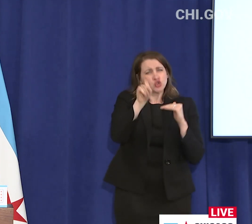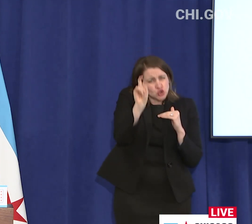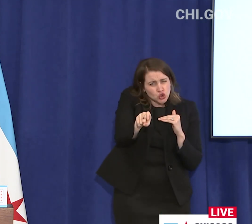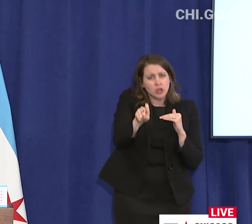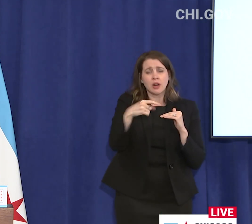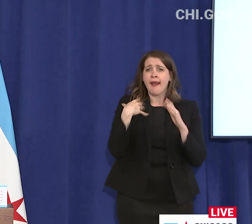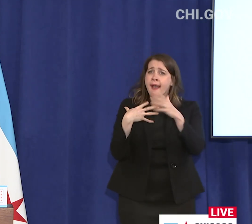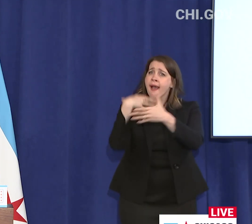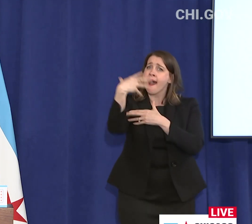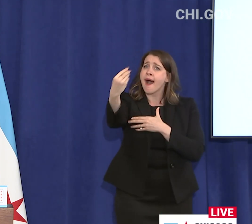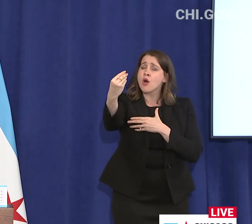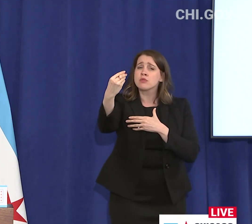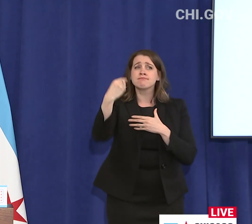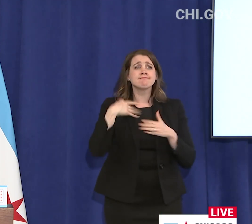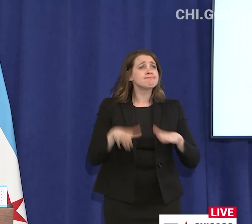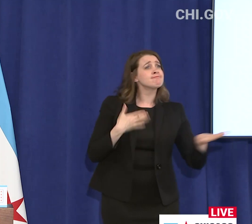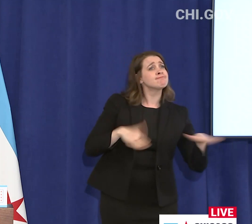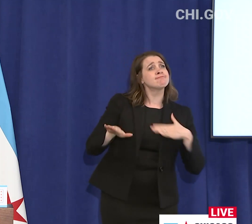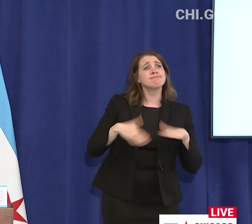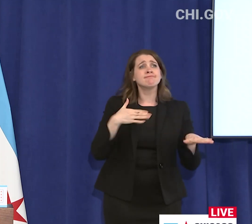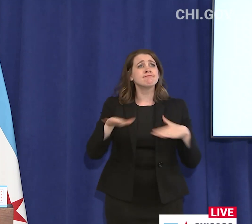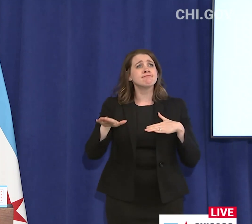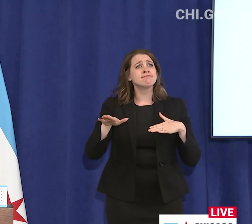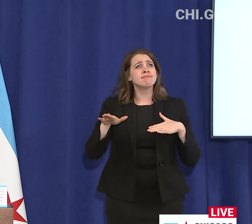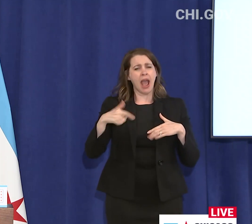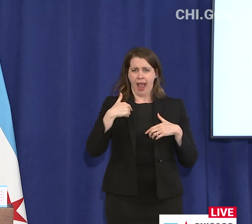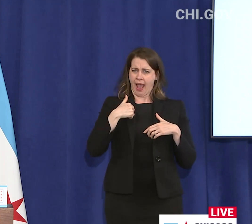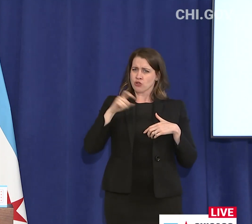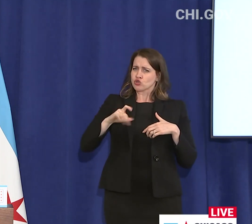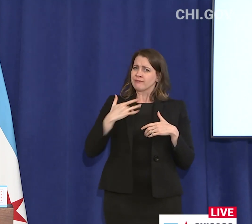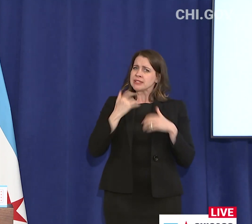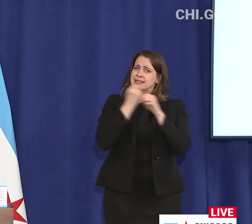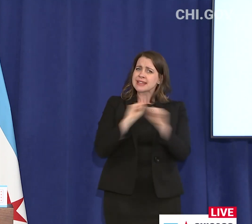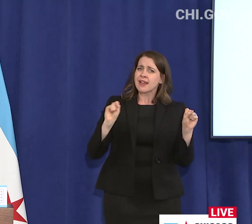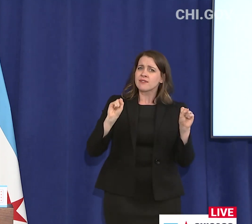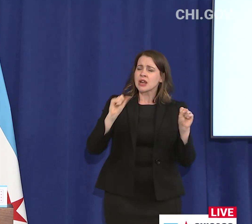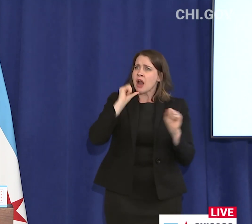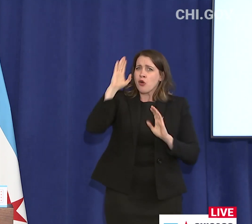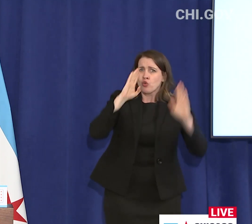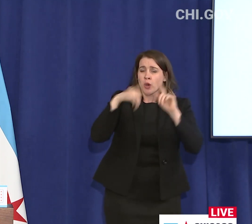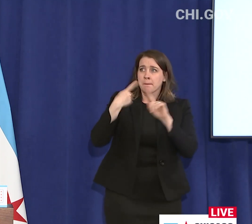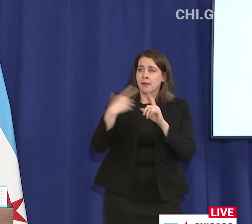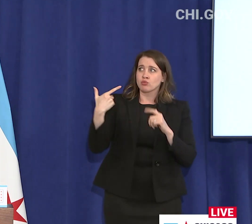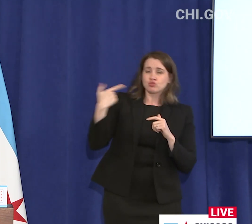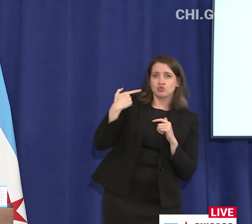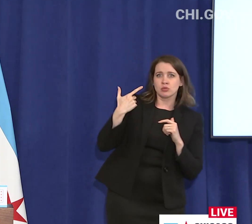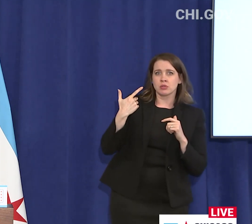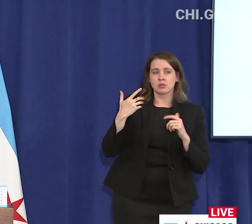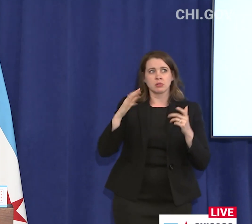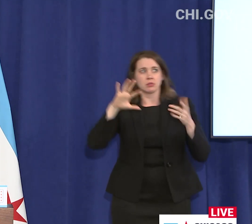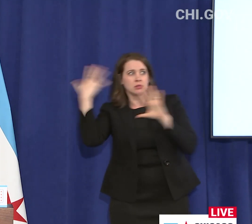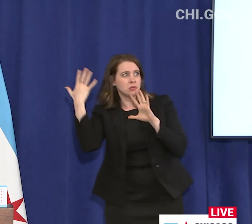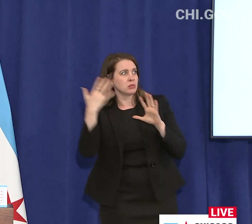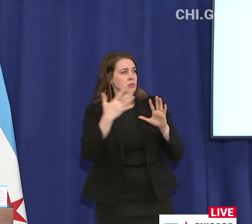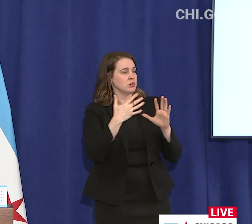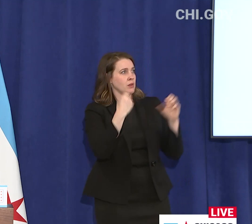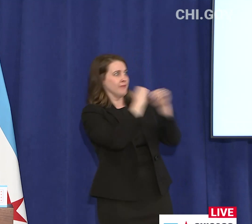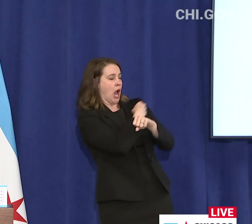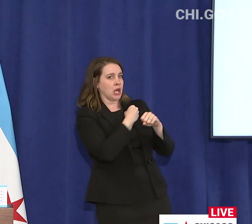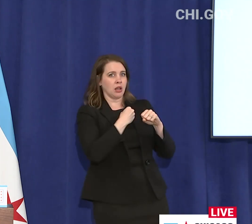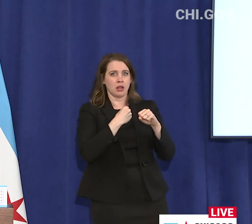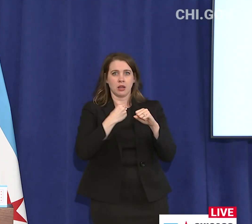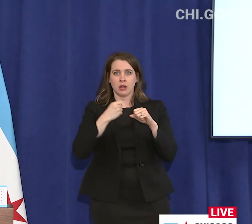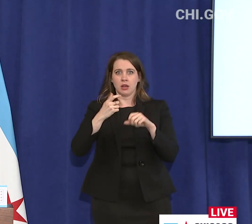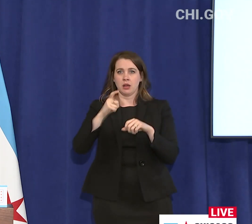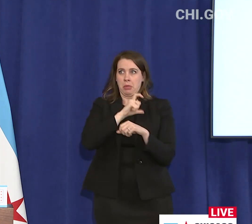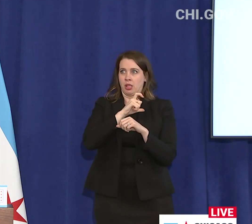and liberty without the fear of being felled by gun violence. And unfortunately, that's not a reality yet in too many areas of our city. So